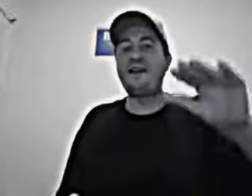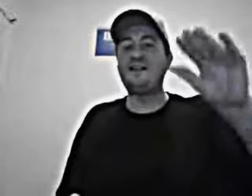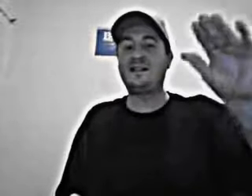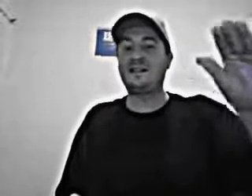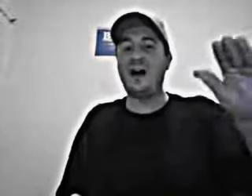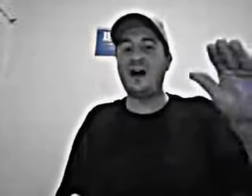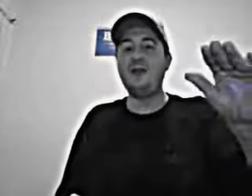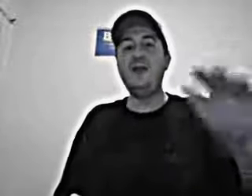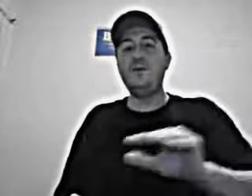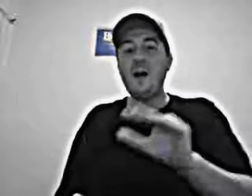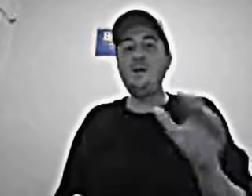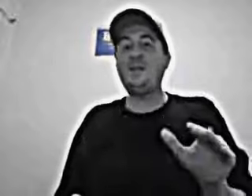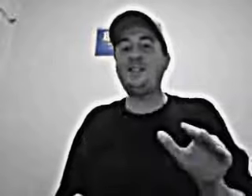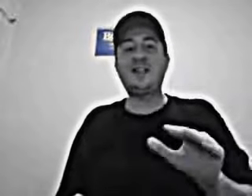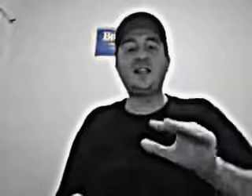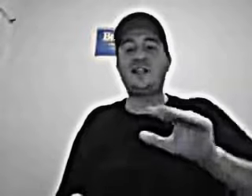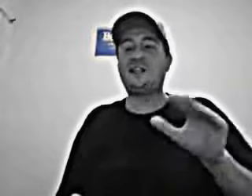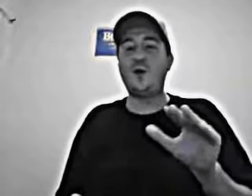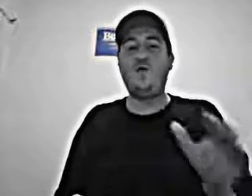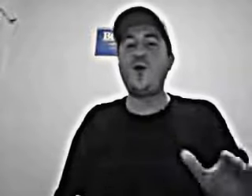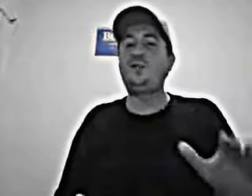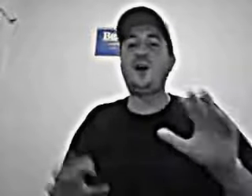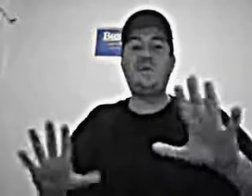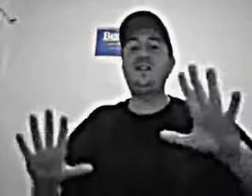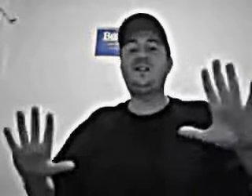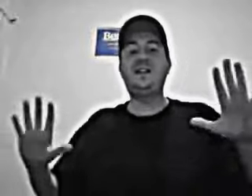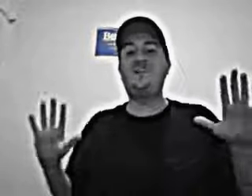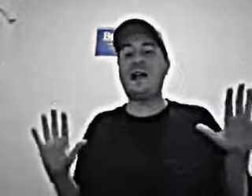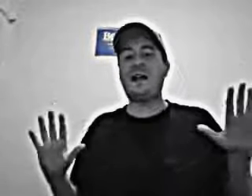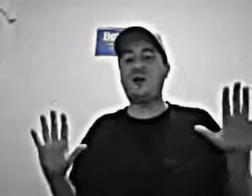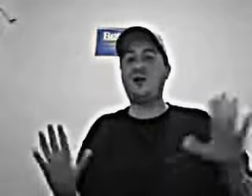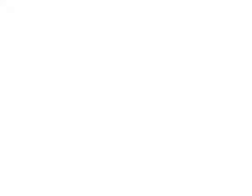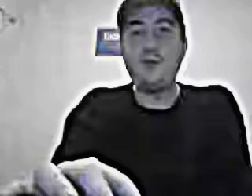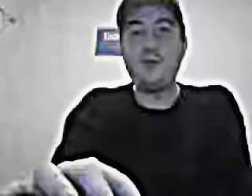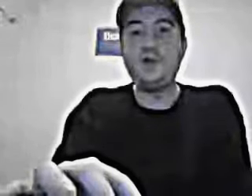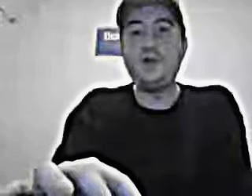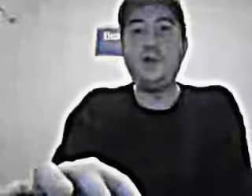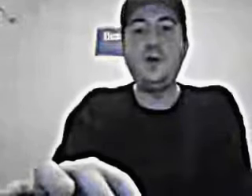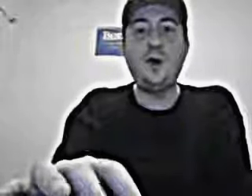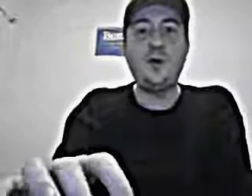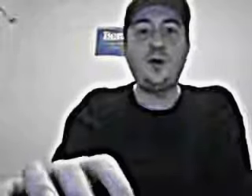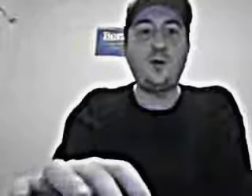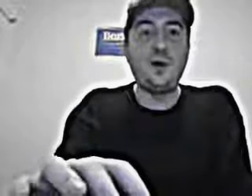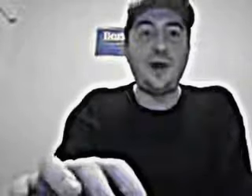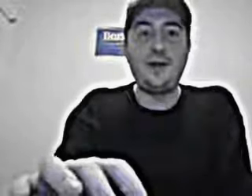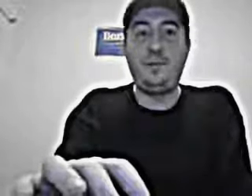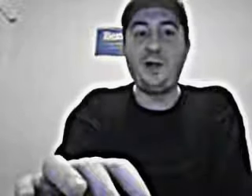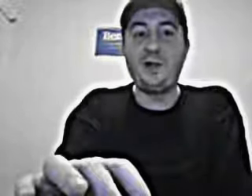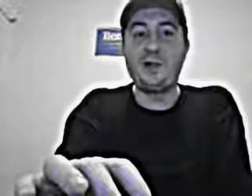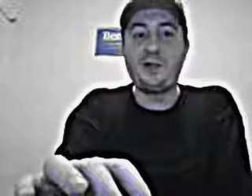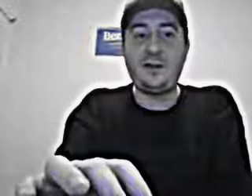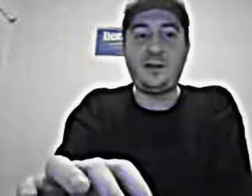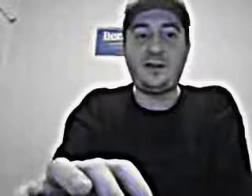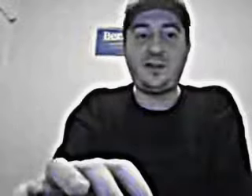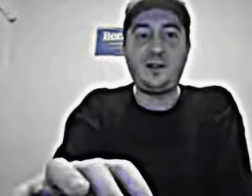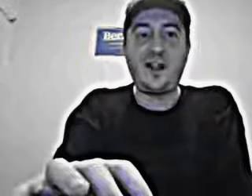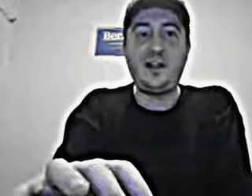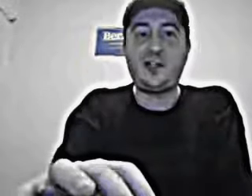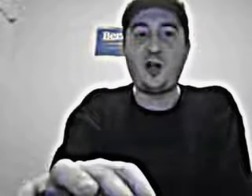against Assad maybe this thing is just so fucked up we just need to back off two other related bills there's hr